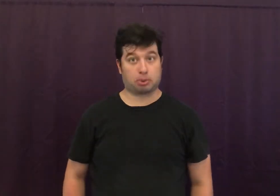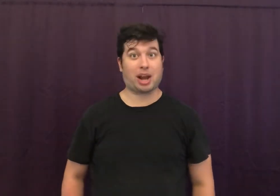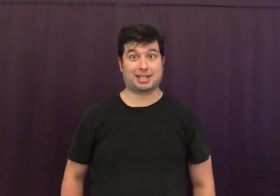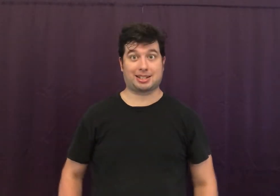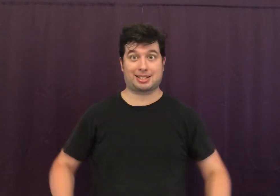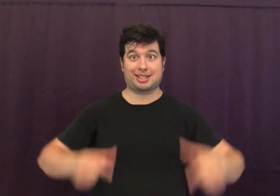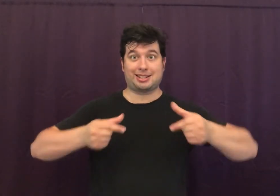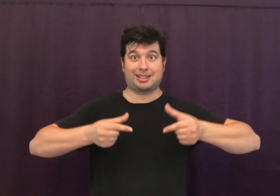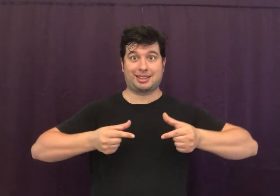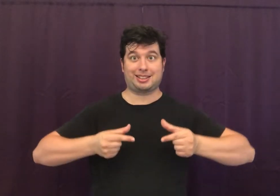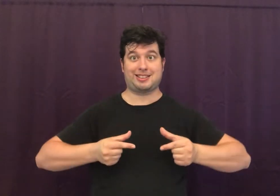Present.